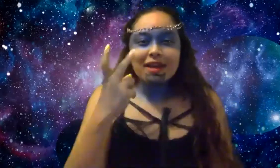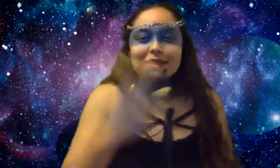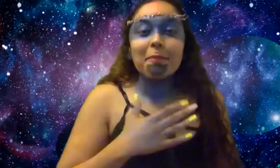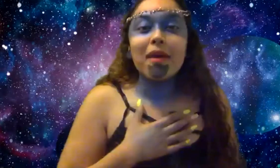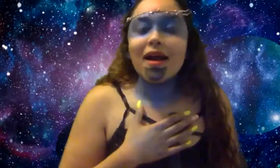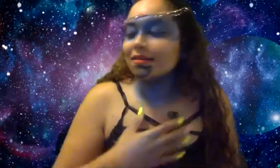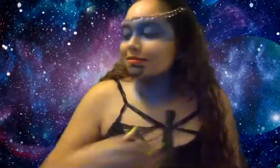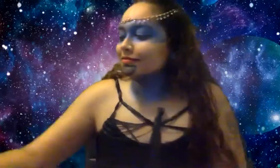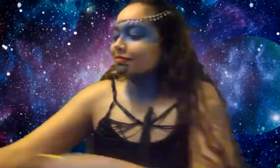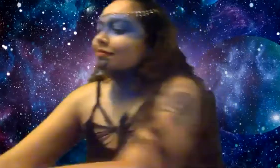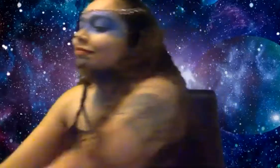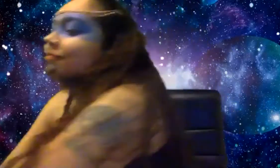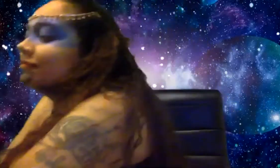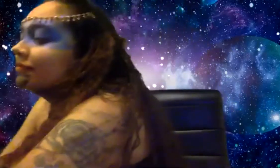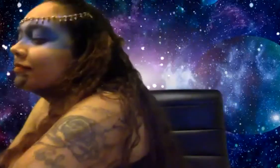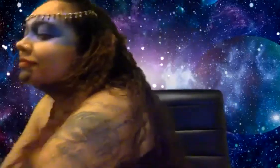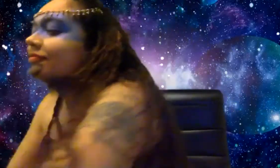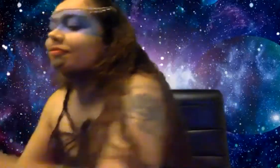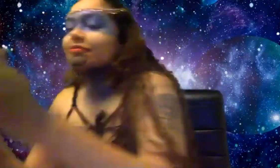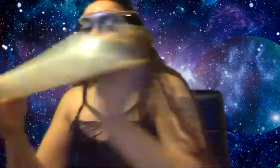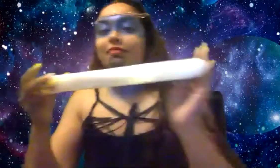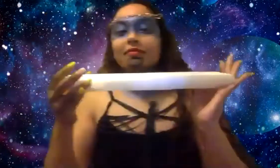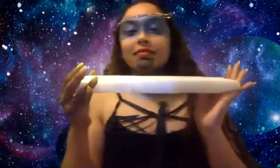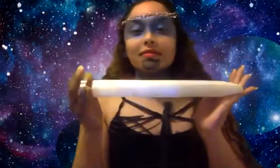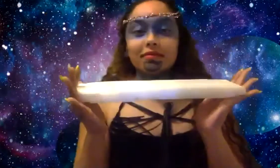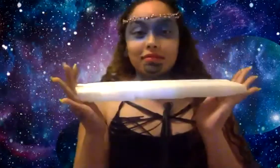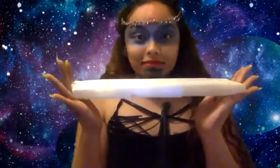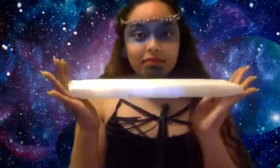One night I saw this glass tunnel.